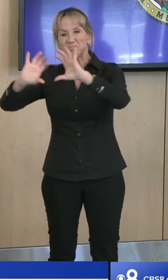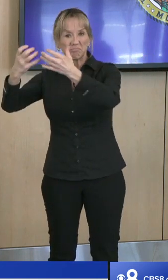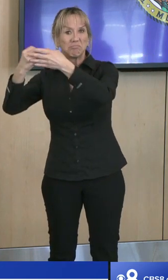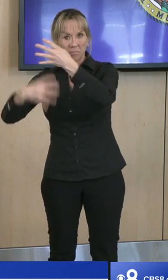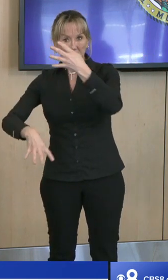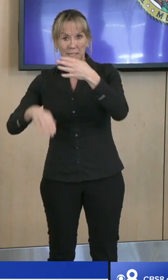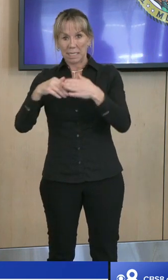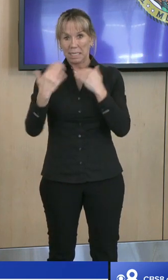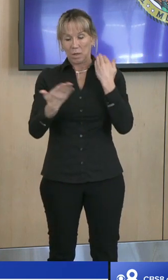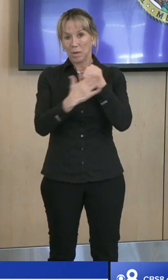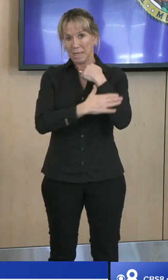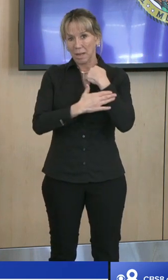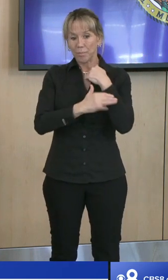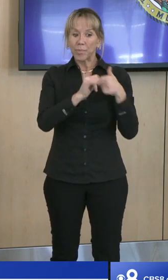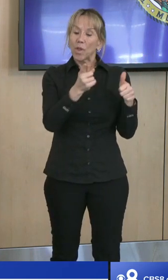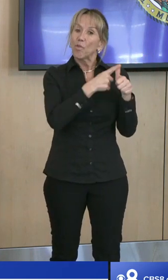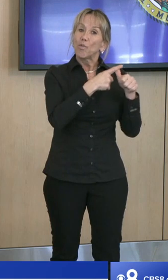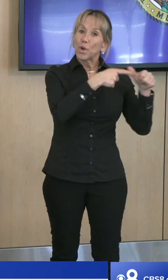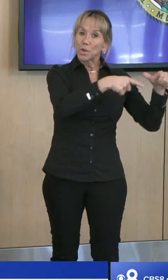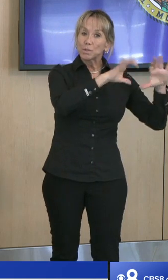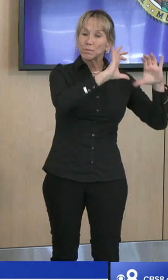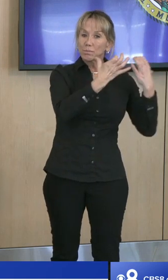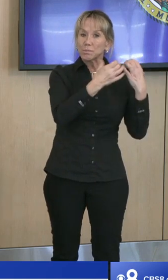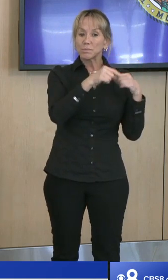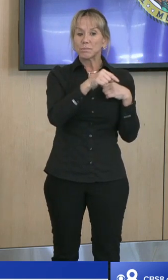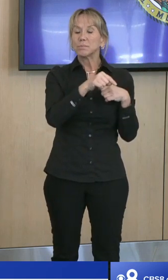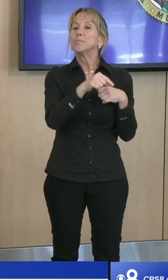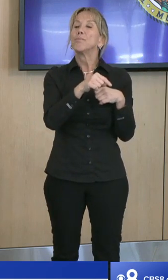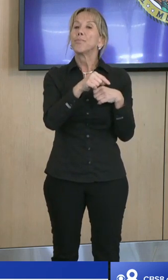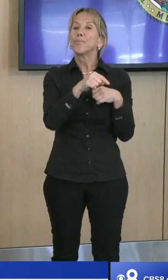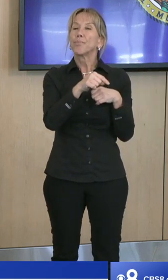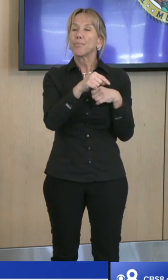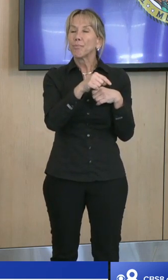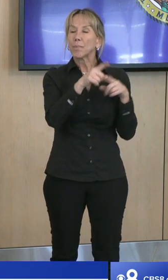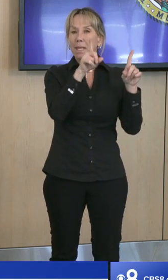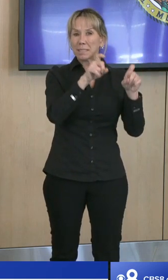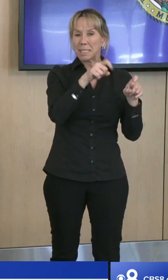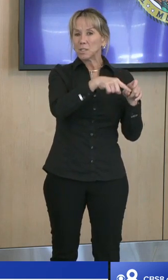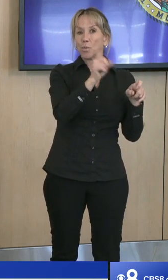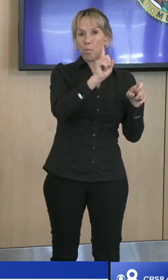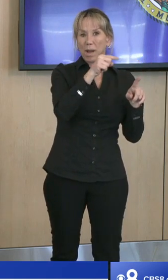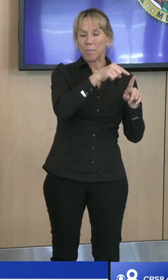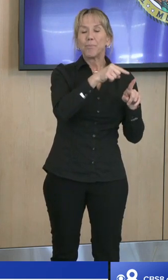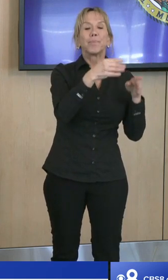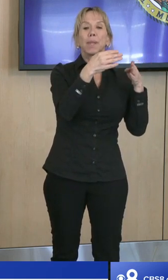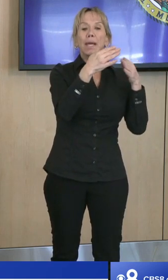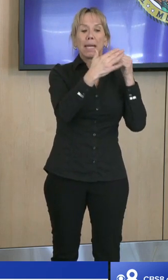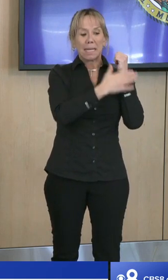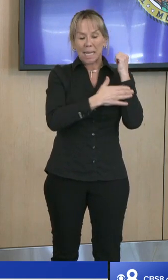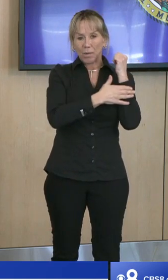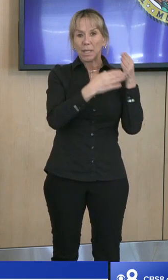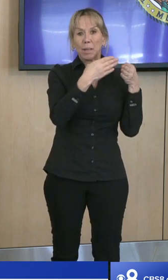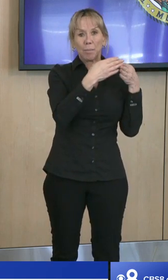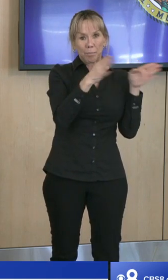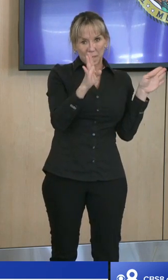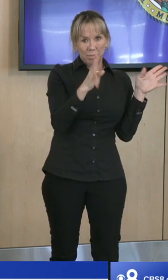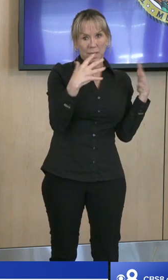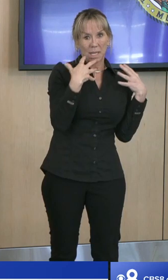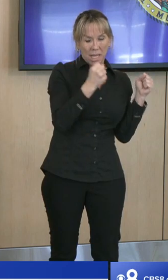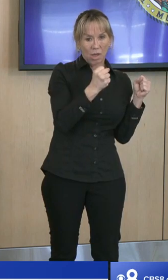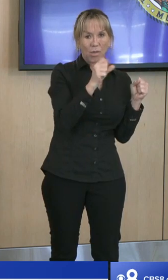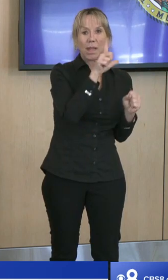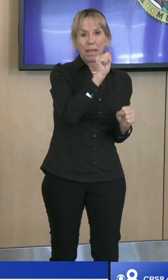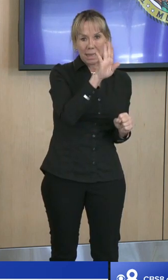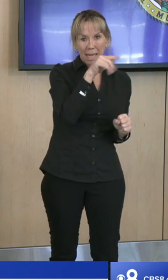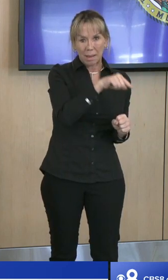capabilities in the county. The first is the testing capability at our county public health laboratory. We have